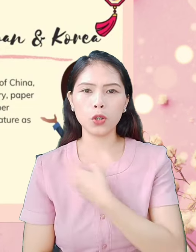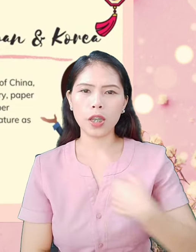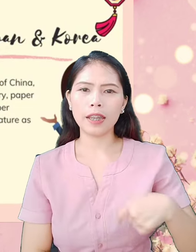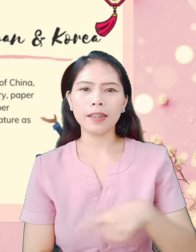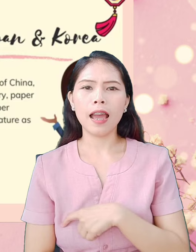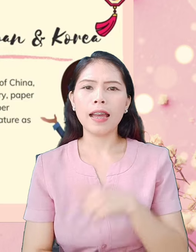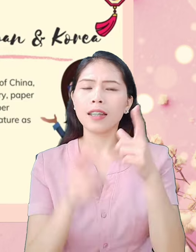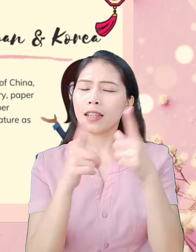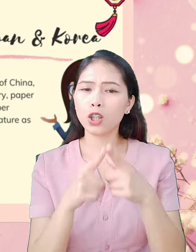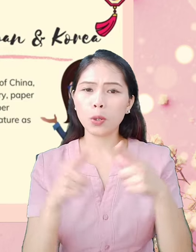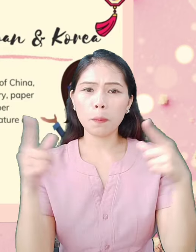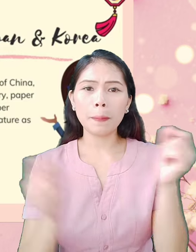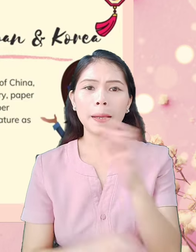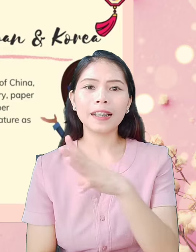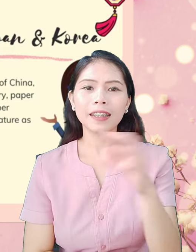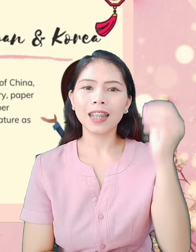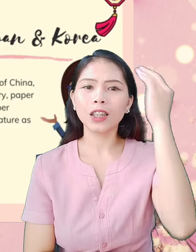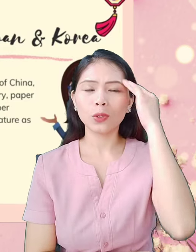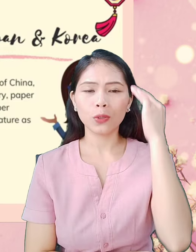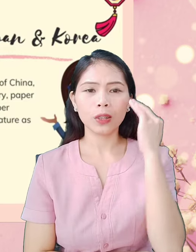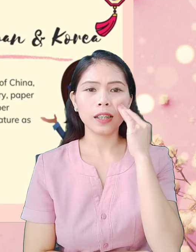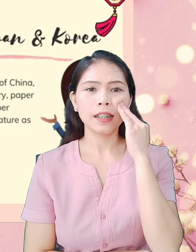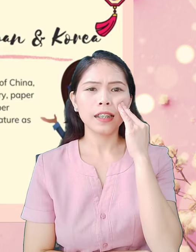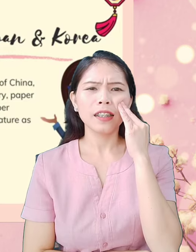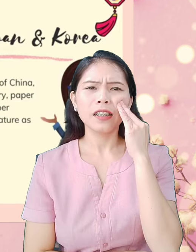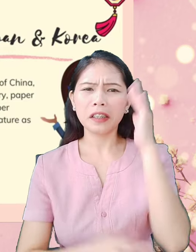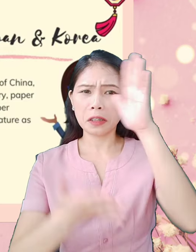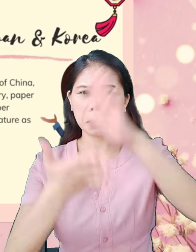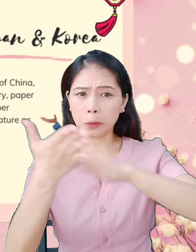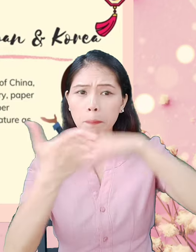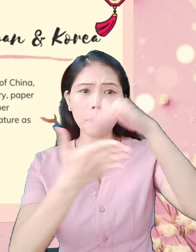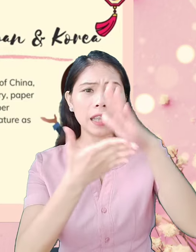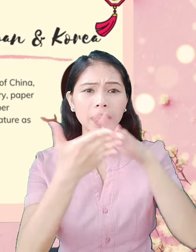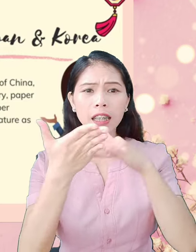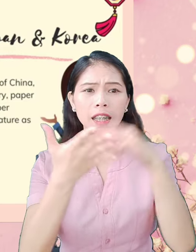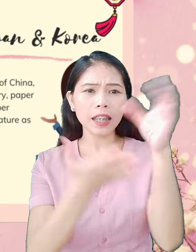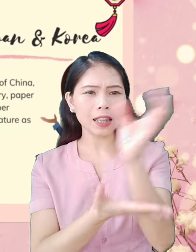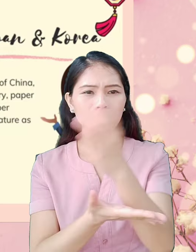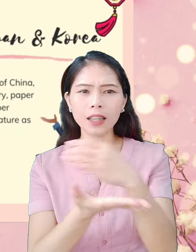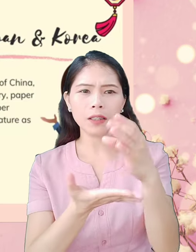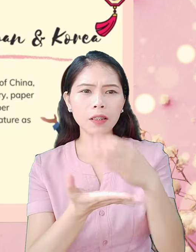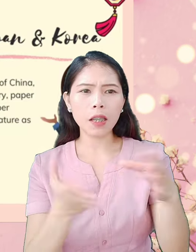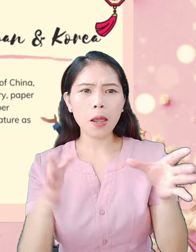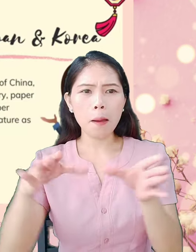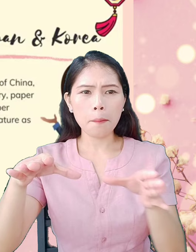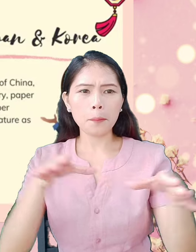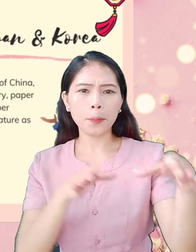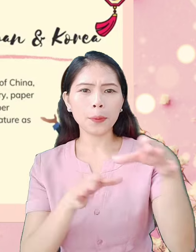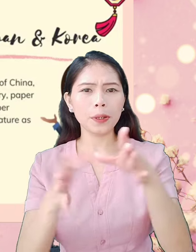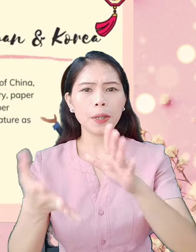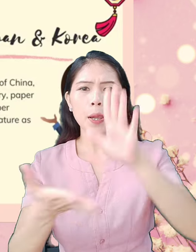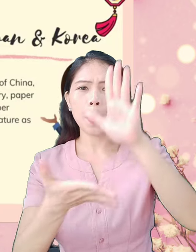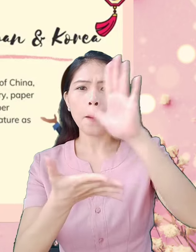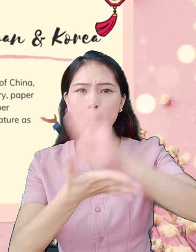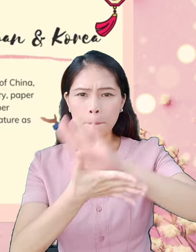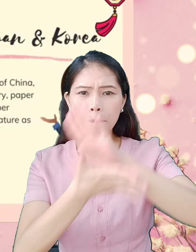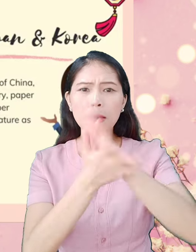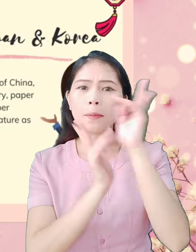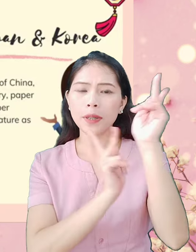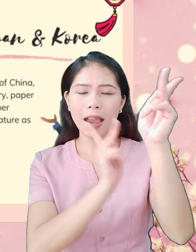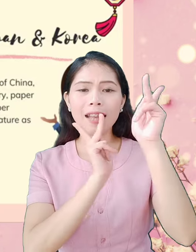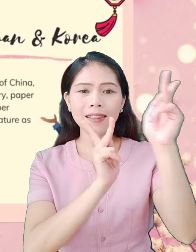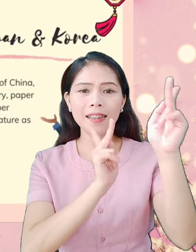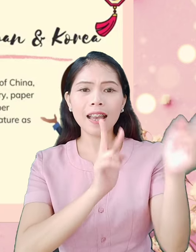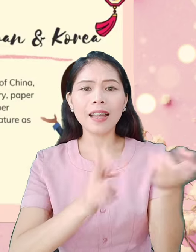China, Japan, and Korea, such as painting, calligraphy, pottery,